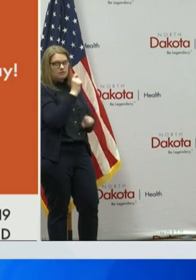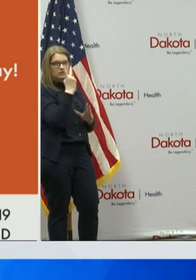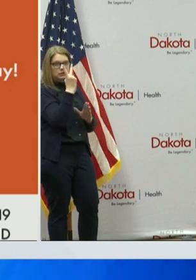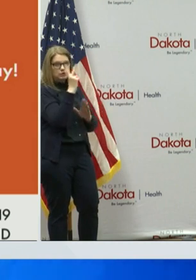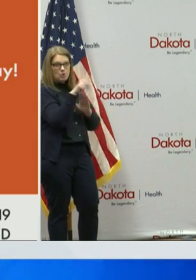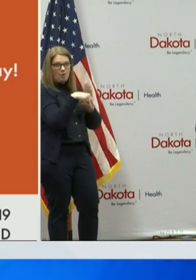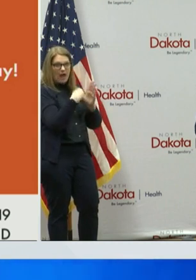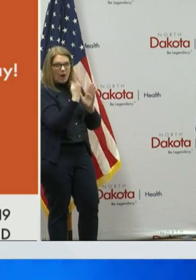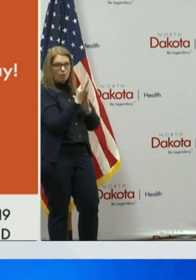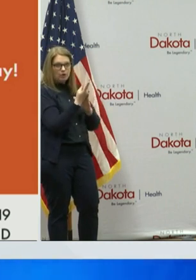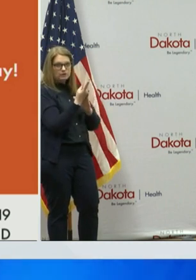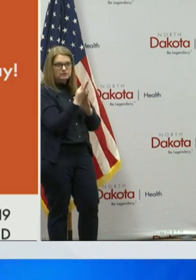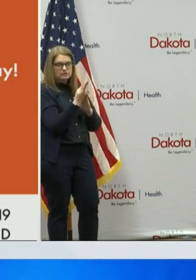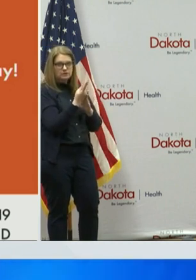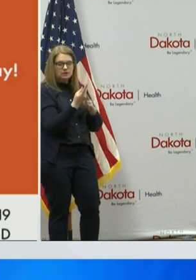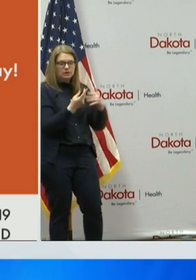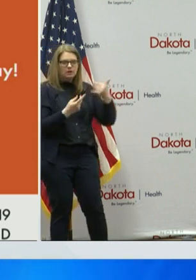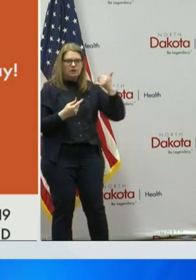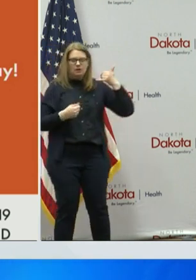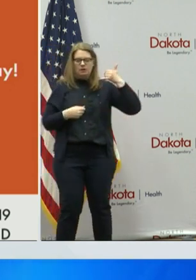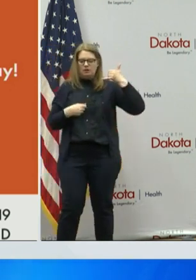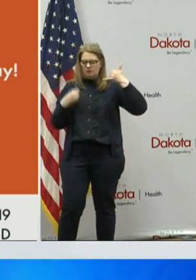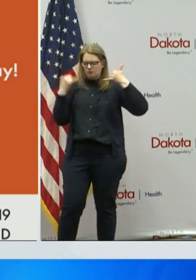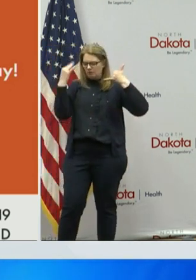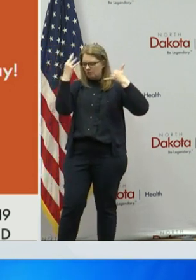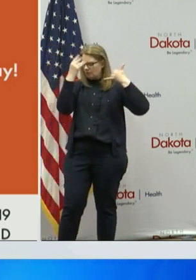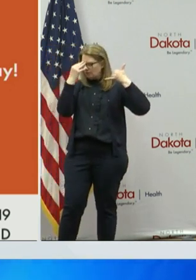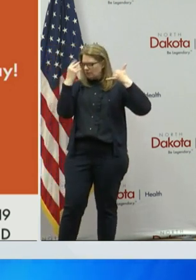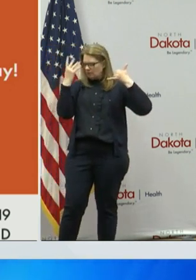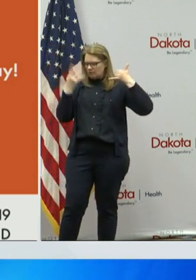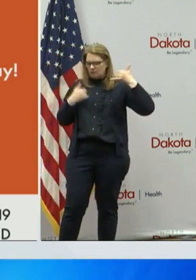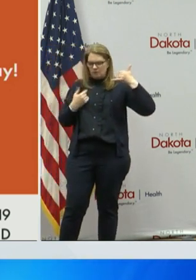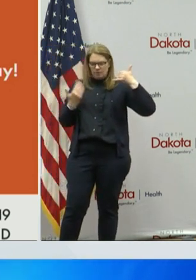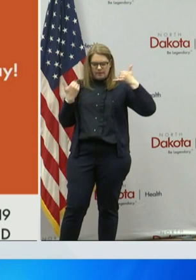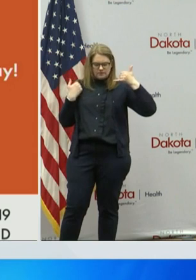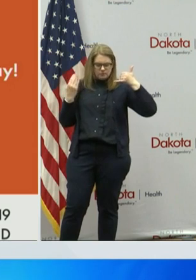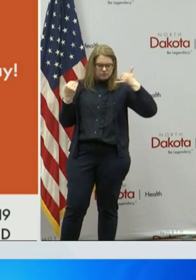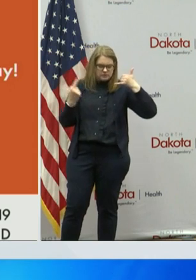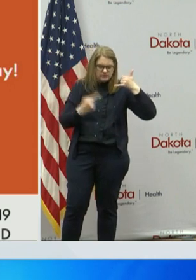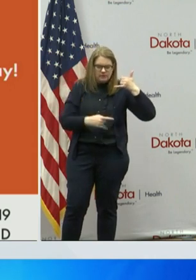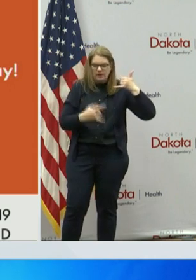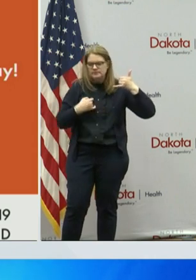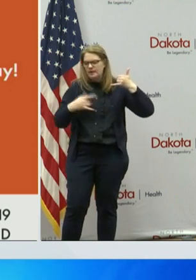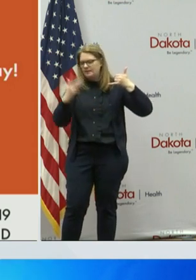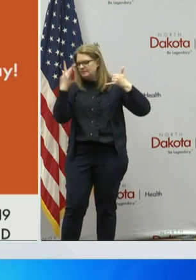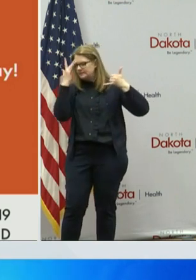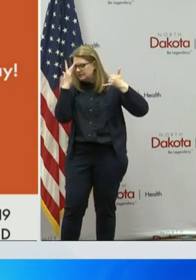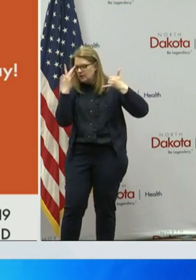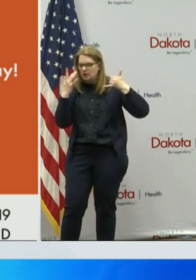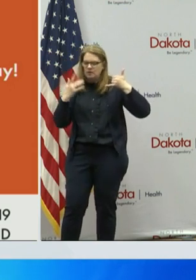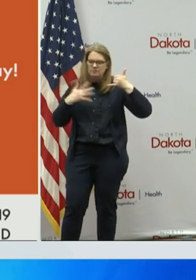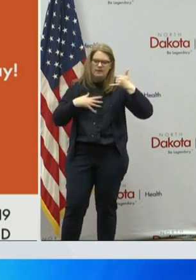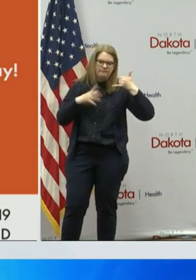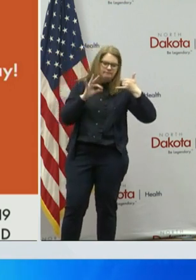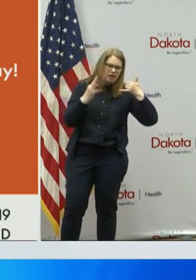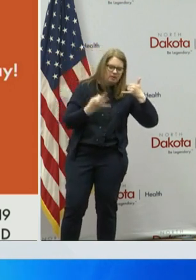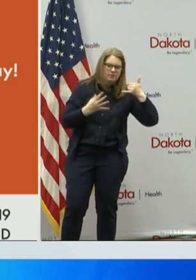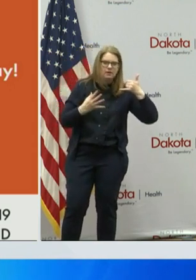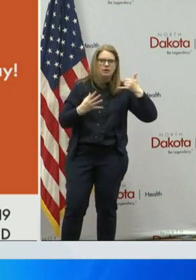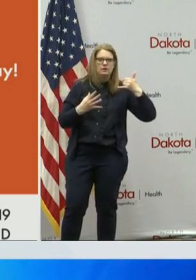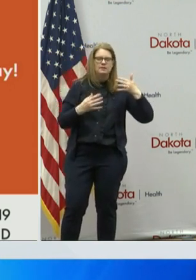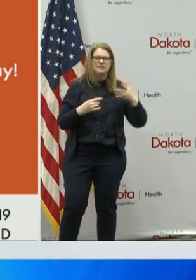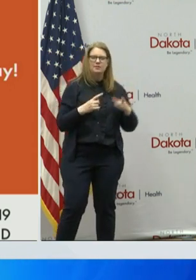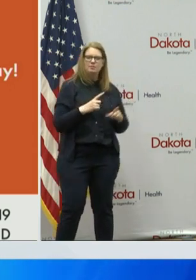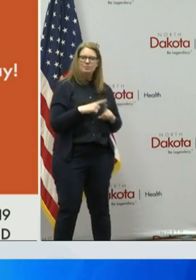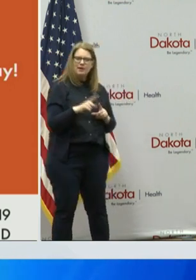And you are in no state of mind to remember thoroughly, right? Think about how cool it would be